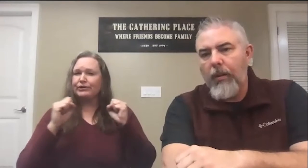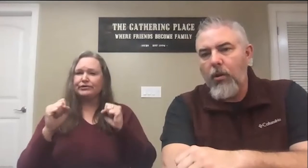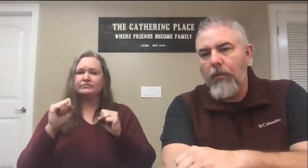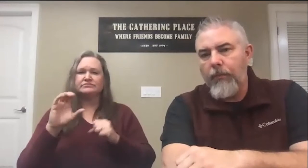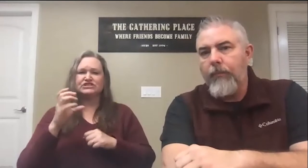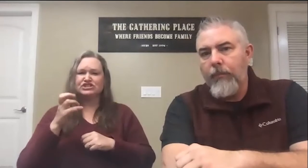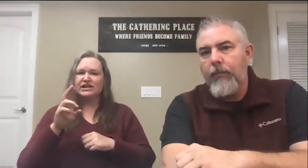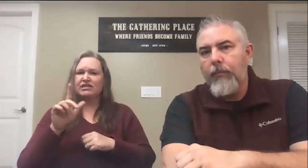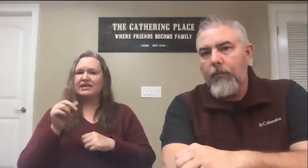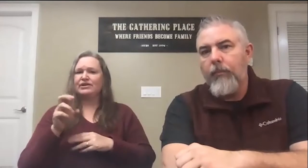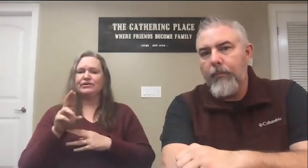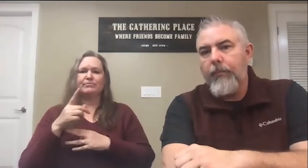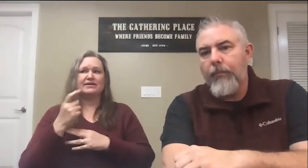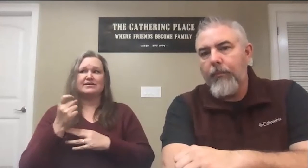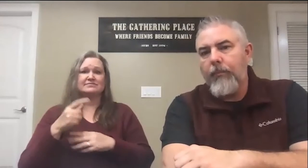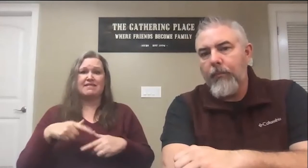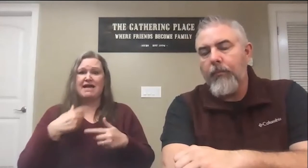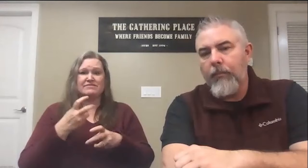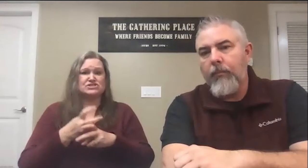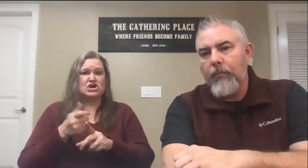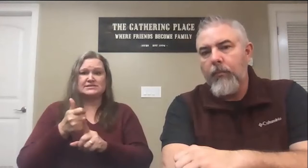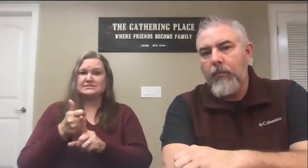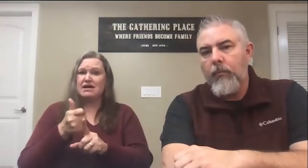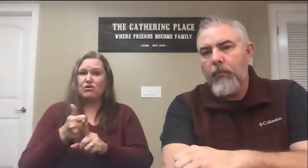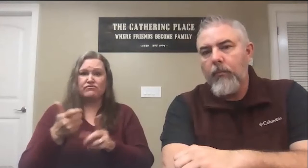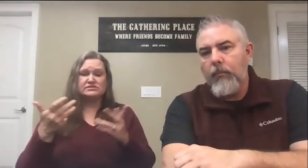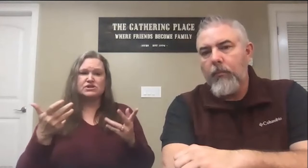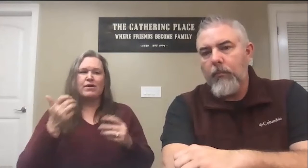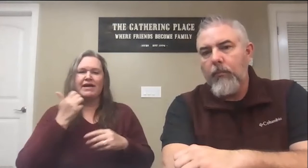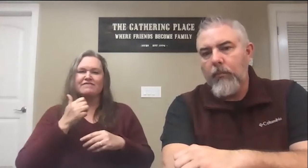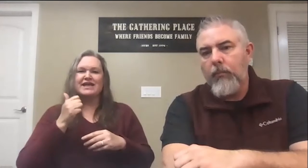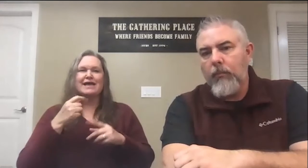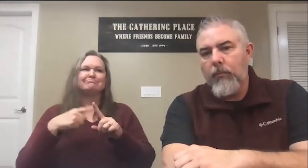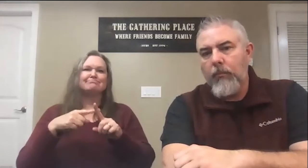be your husband's biggest cheerleader, because life is hard as stuff.